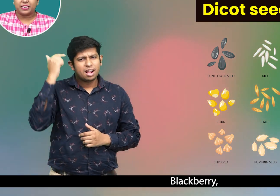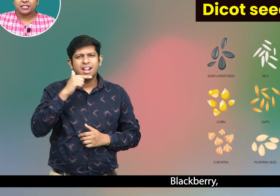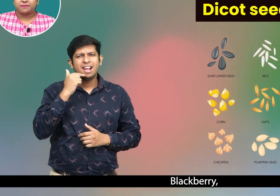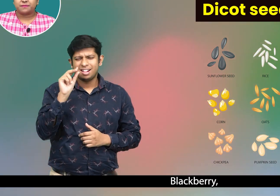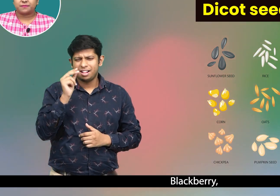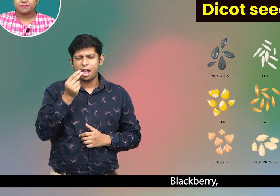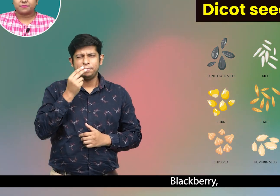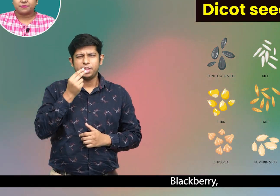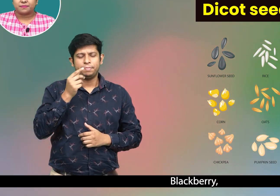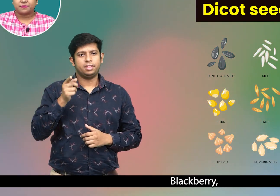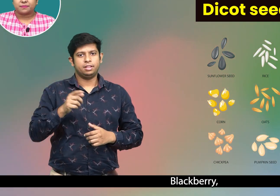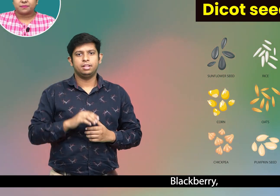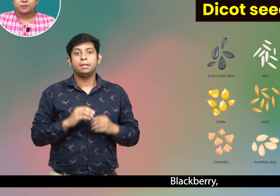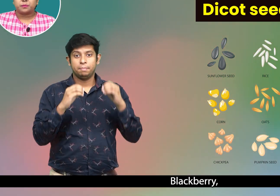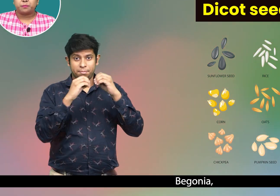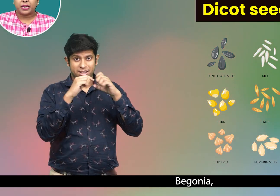blackberry,